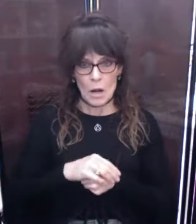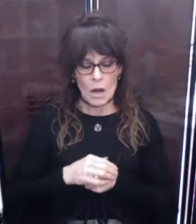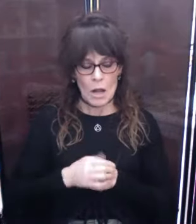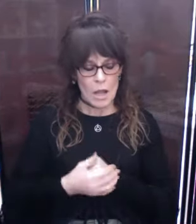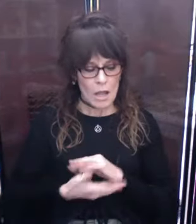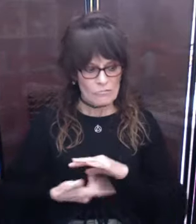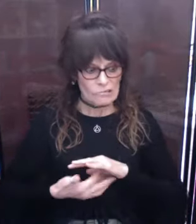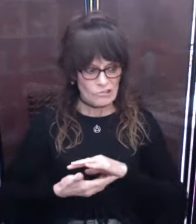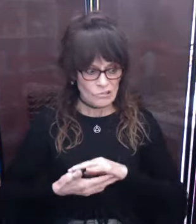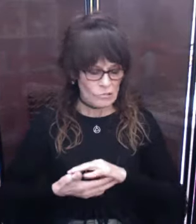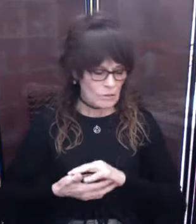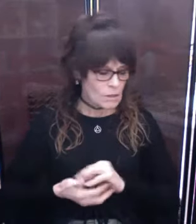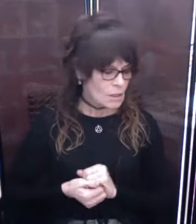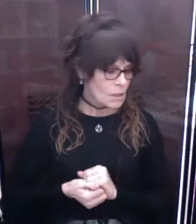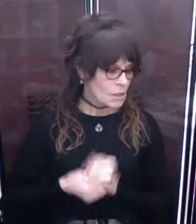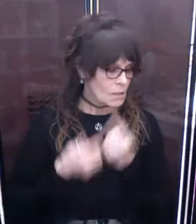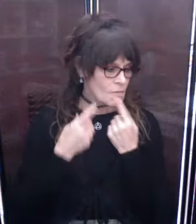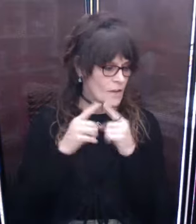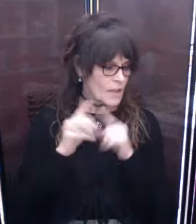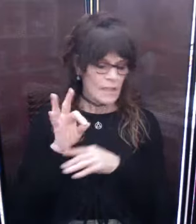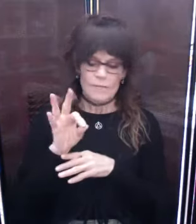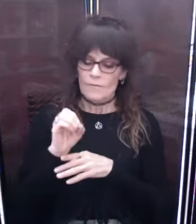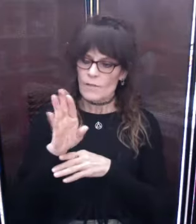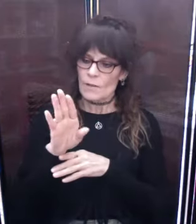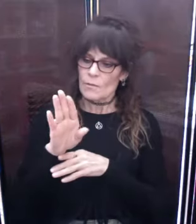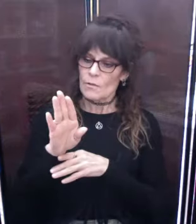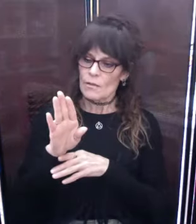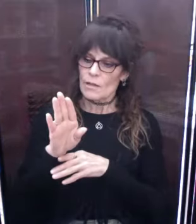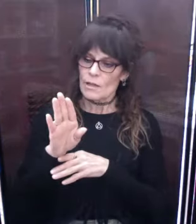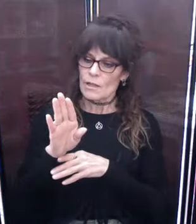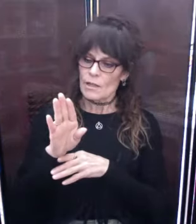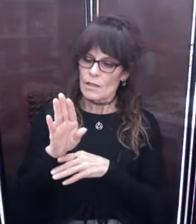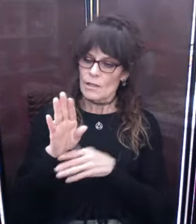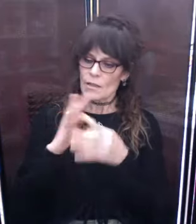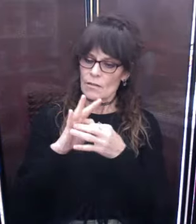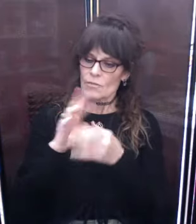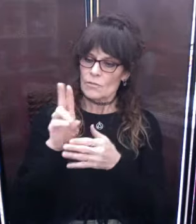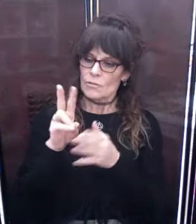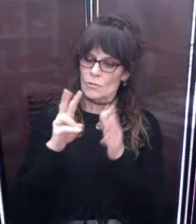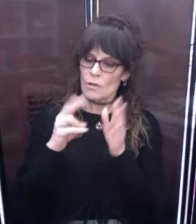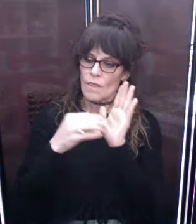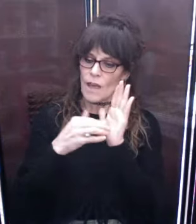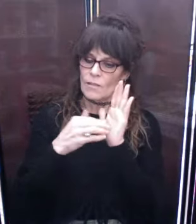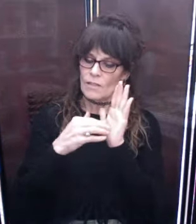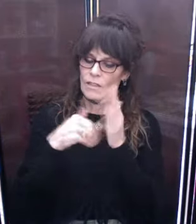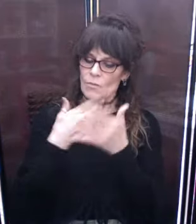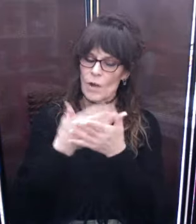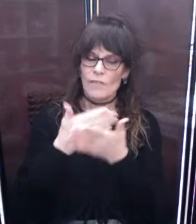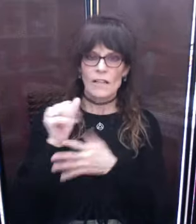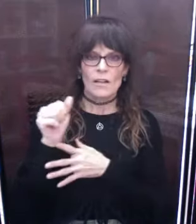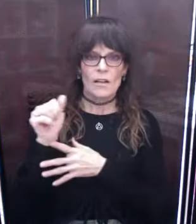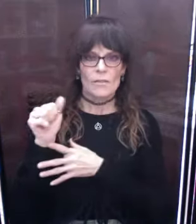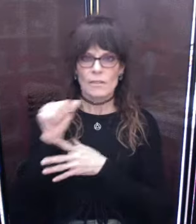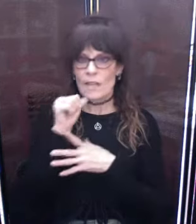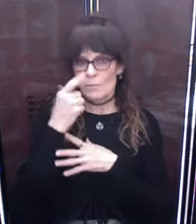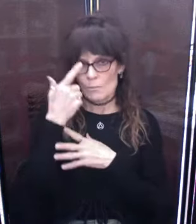and when I finally came to February of 2000 and got to Alcoholics Anonymous, it was not because I suddenly realized I